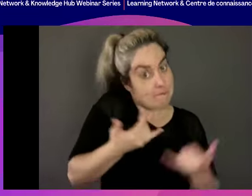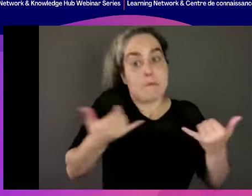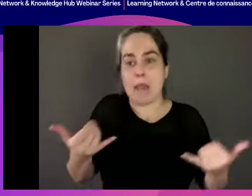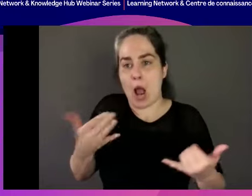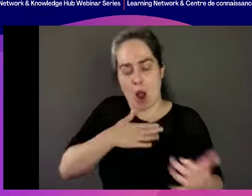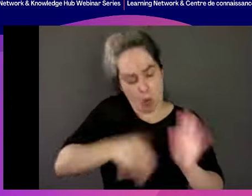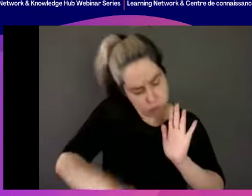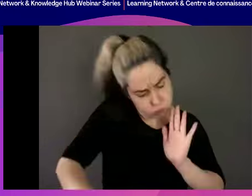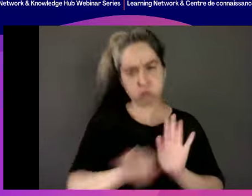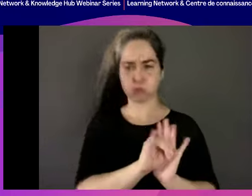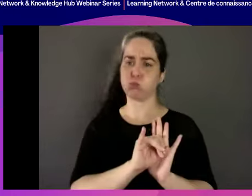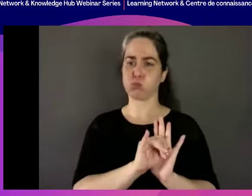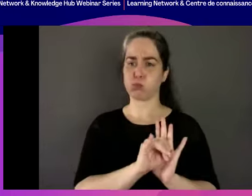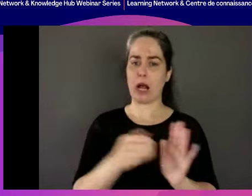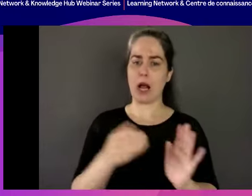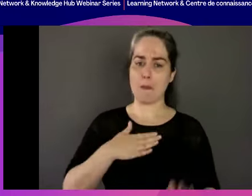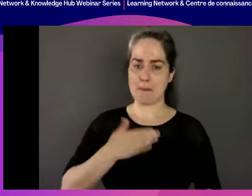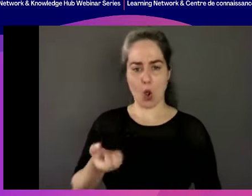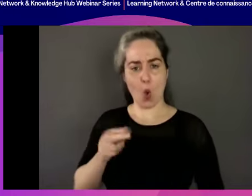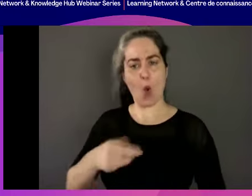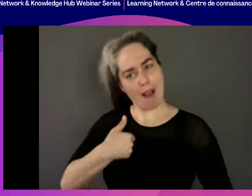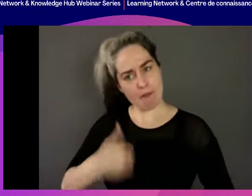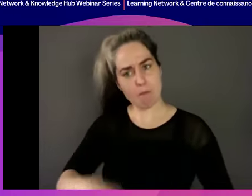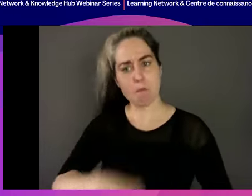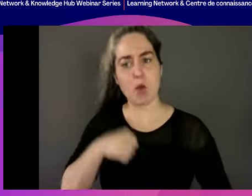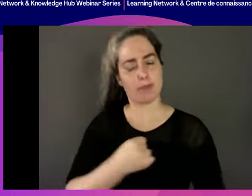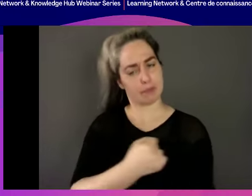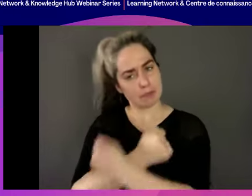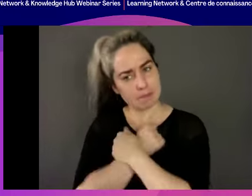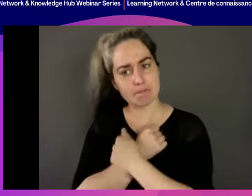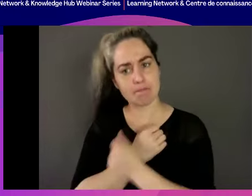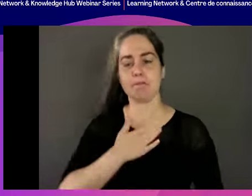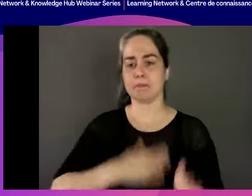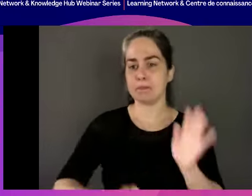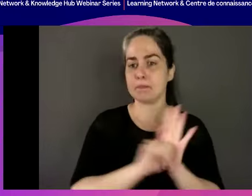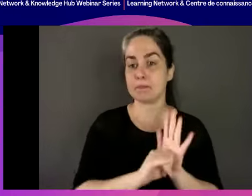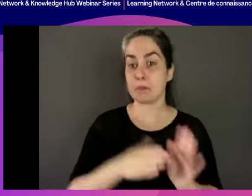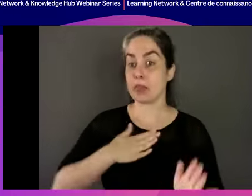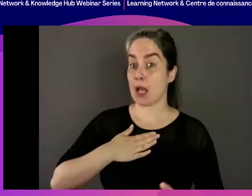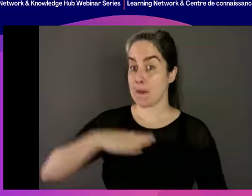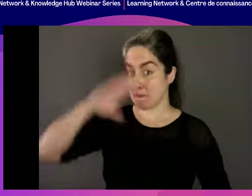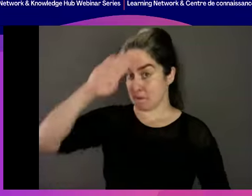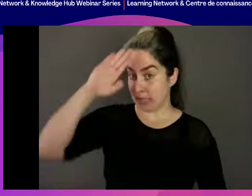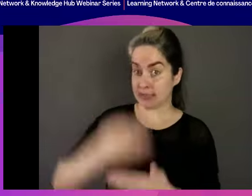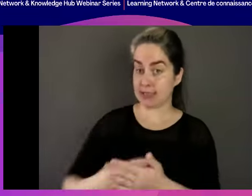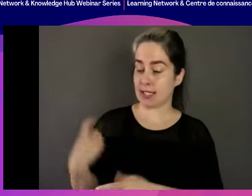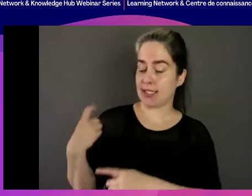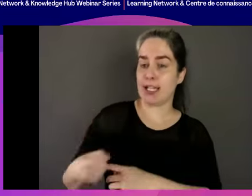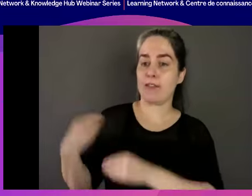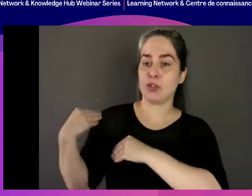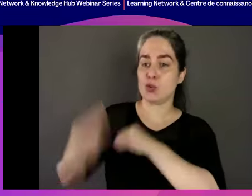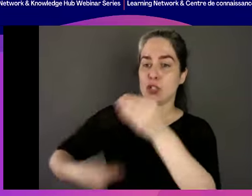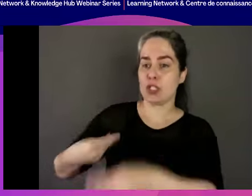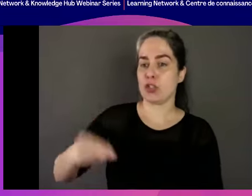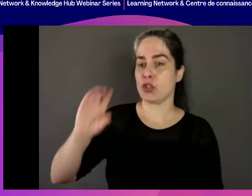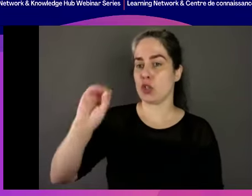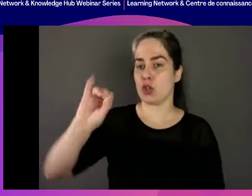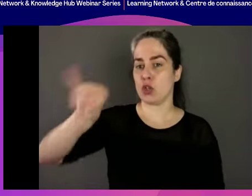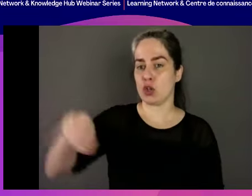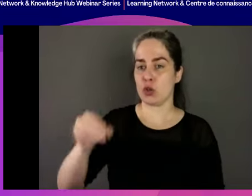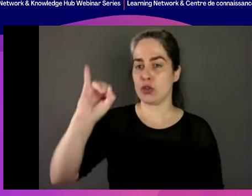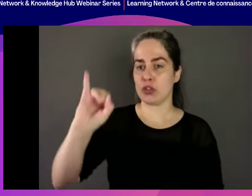I have more pride and I'm learning to love my identity. I gave my son a traditional Ojibwe name and I vow to raise him to be proud of who